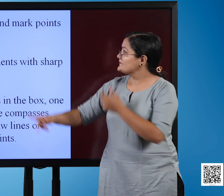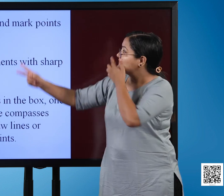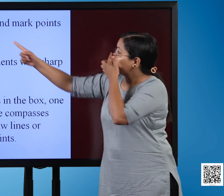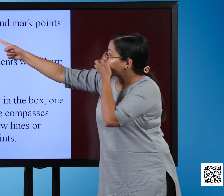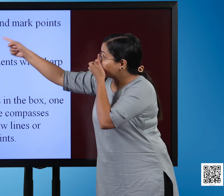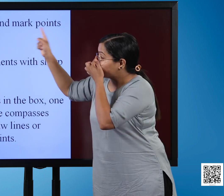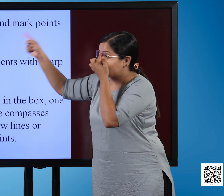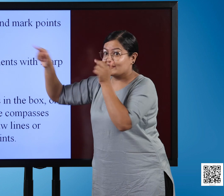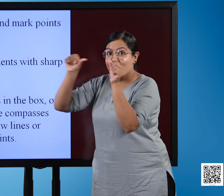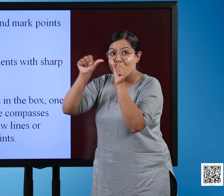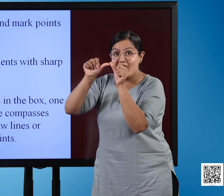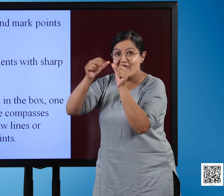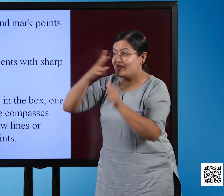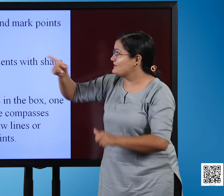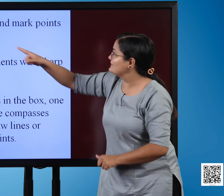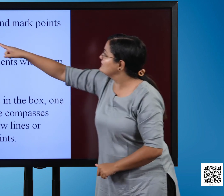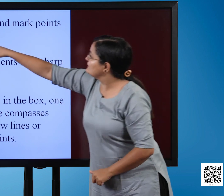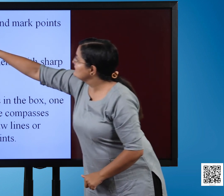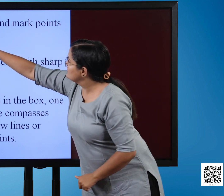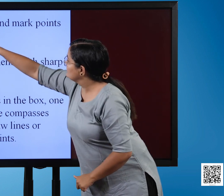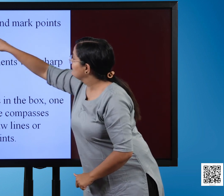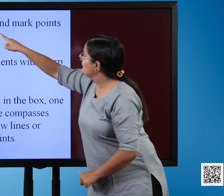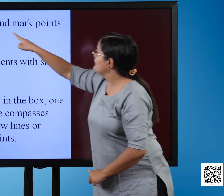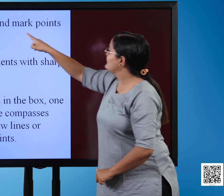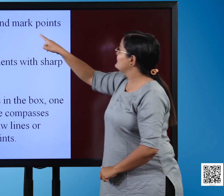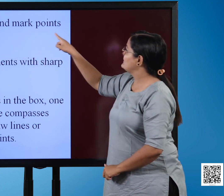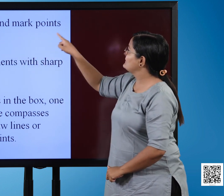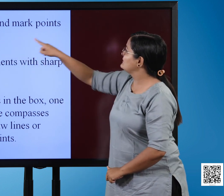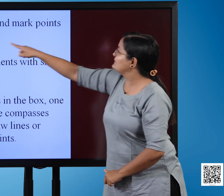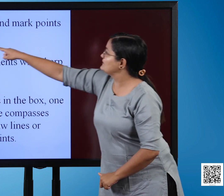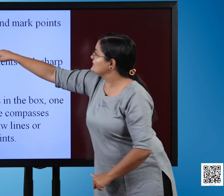A. Draw thin lines and mark points lightly.